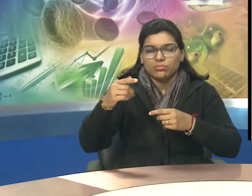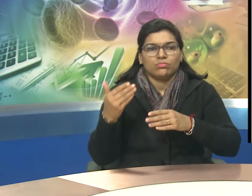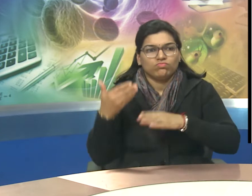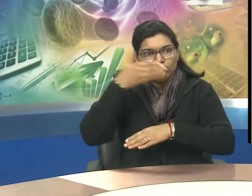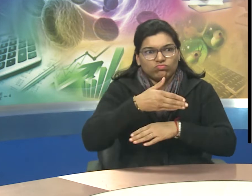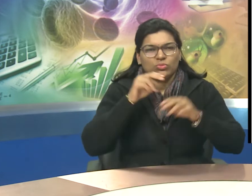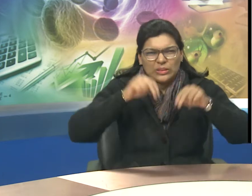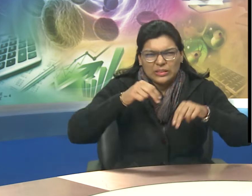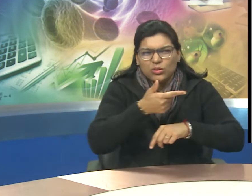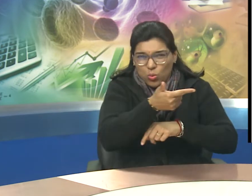explains